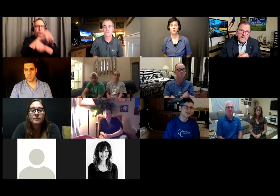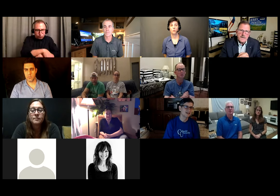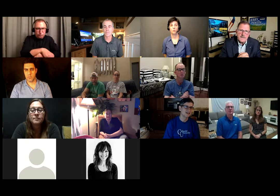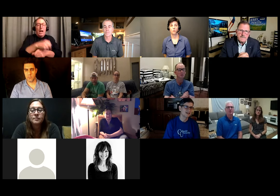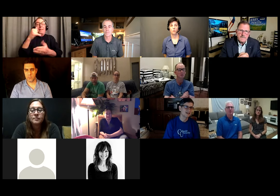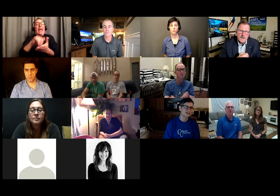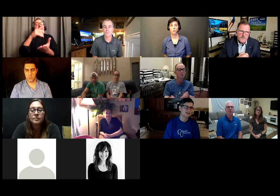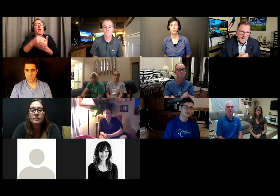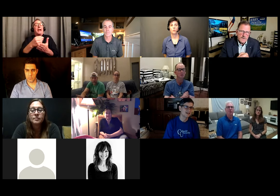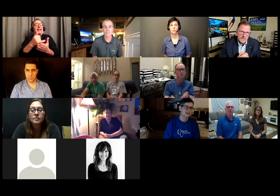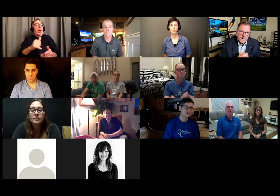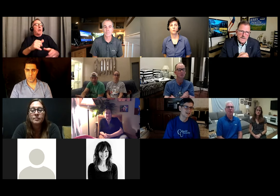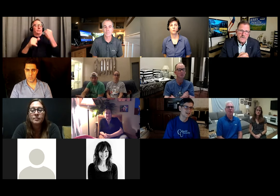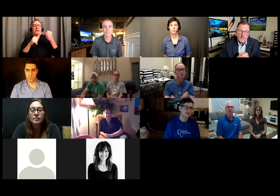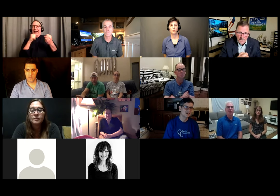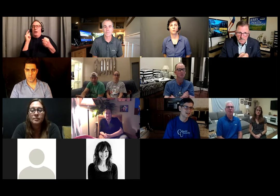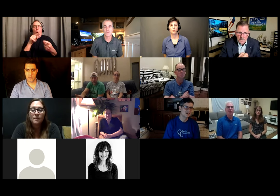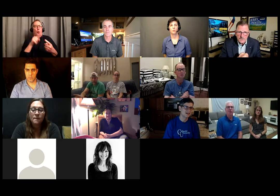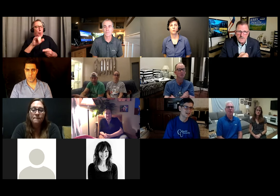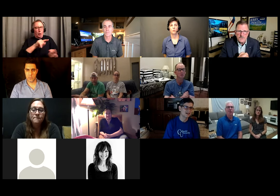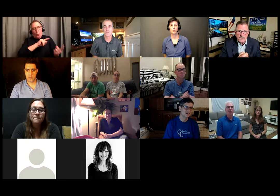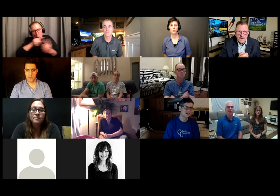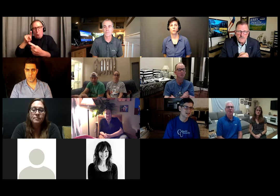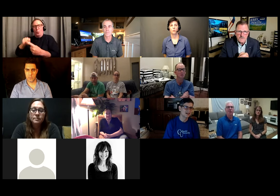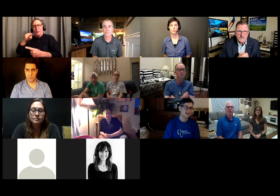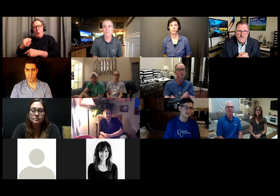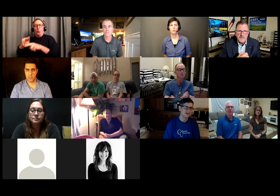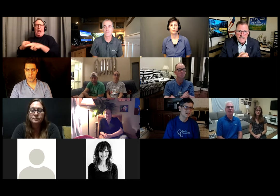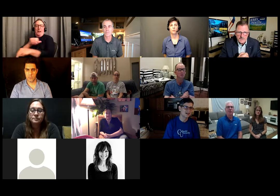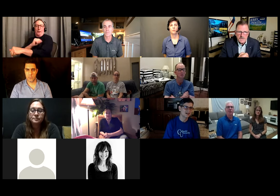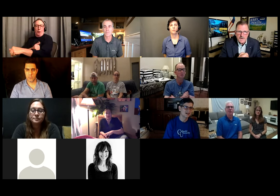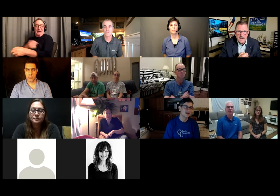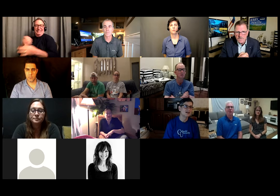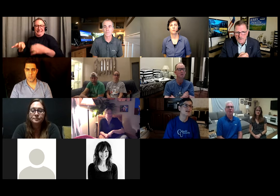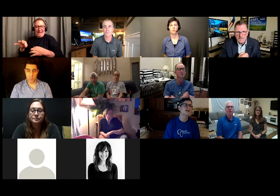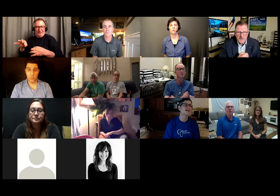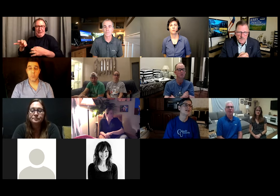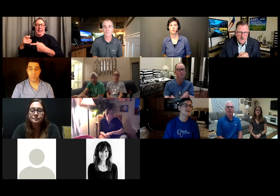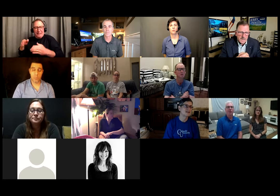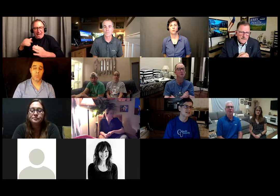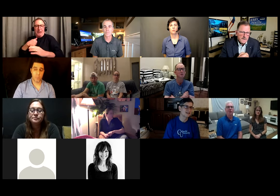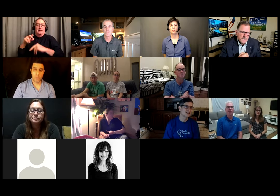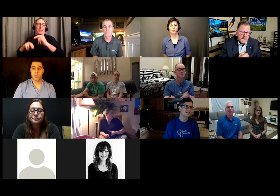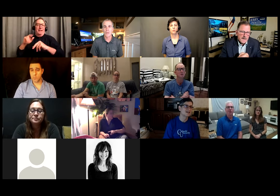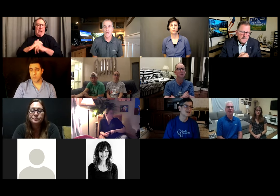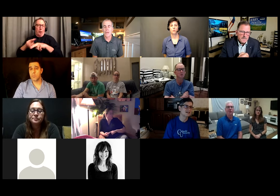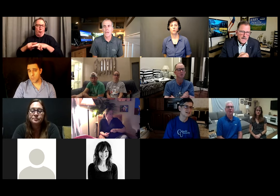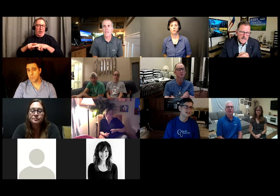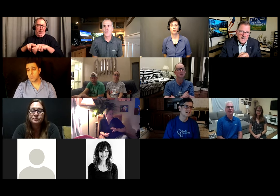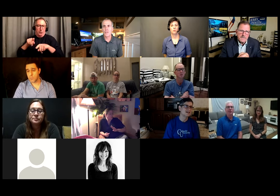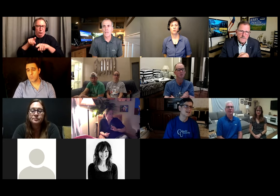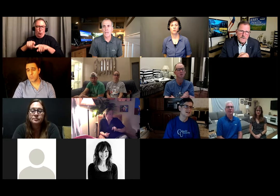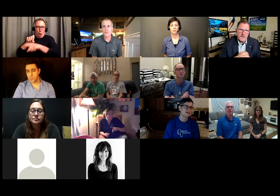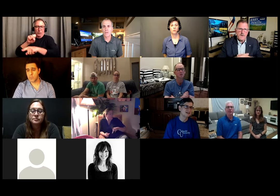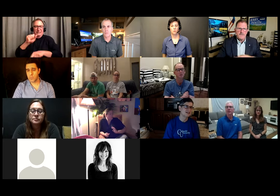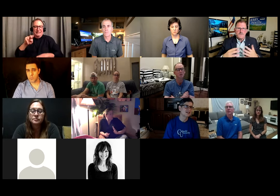Valley Rail Authority so that we can build this new rail service into the valley from San Joaquin. And